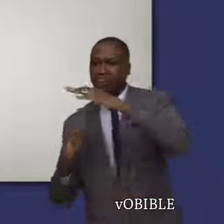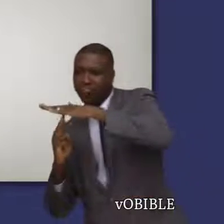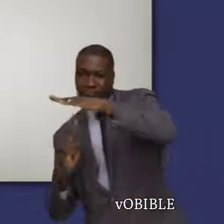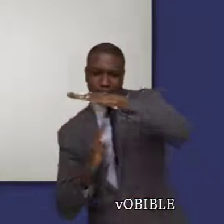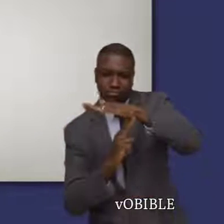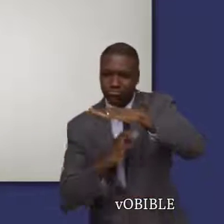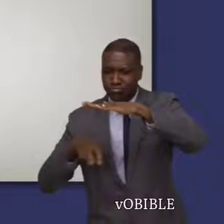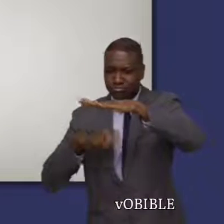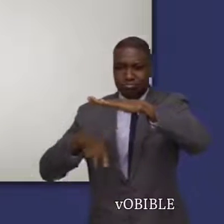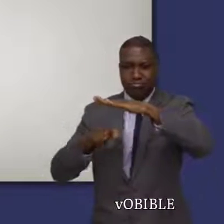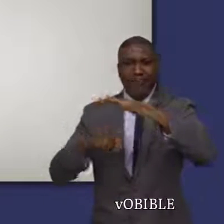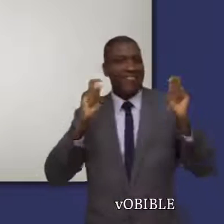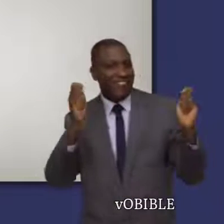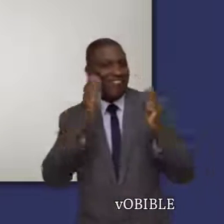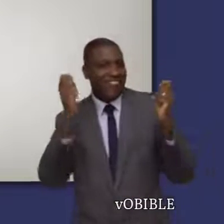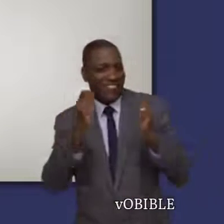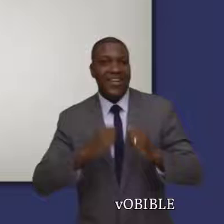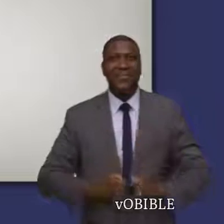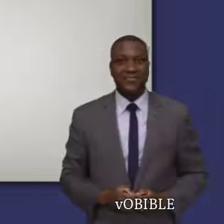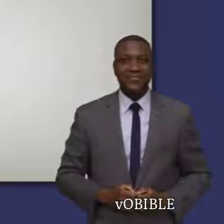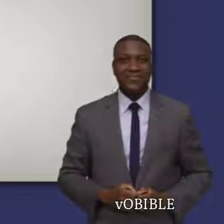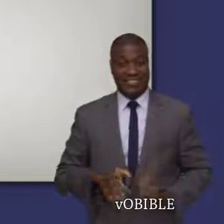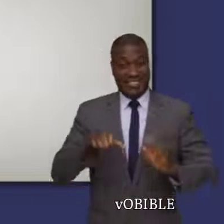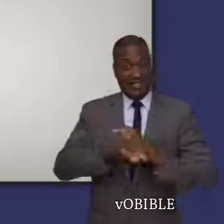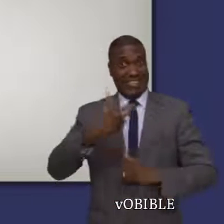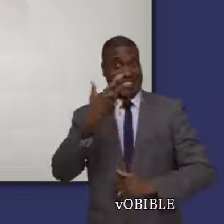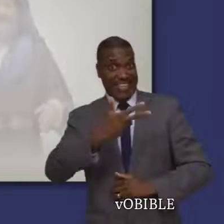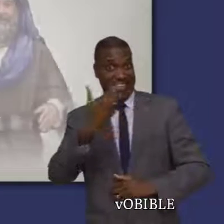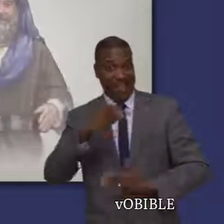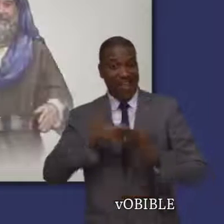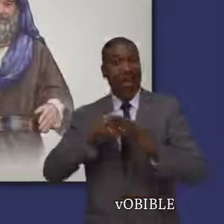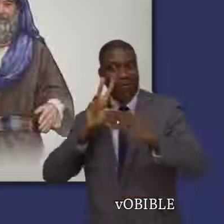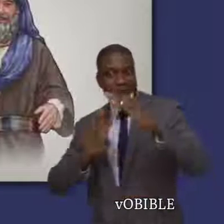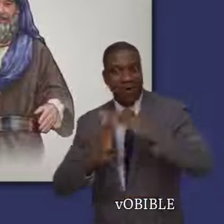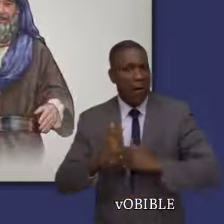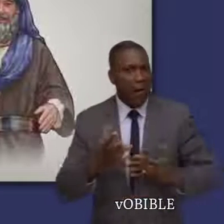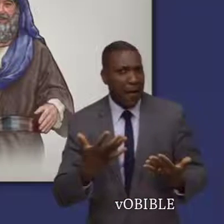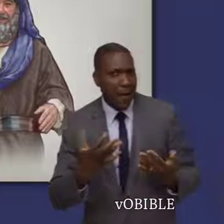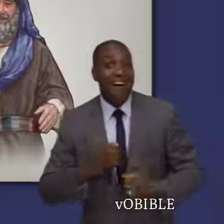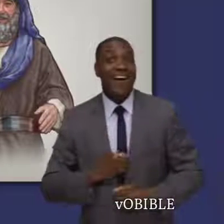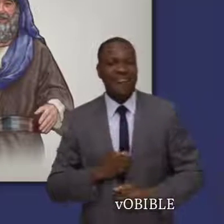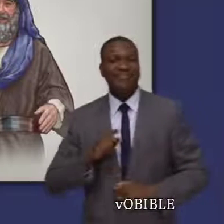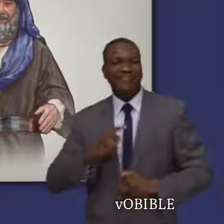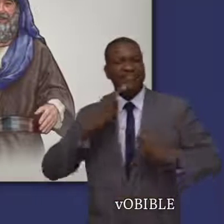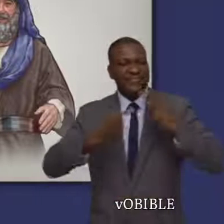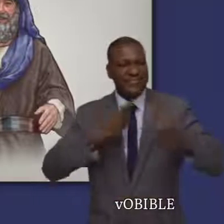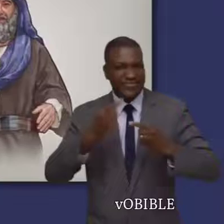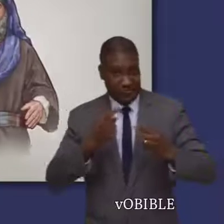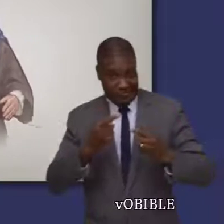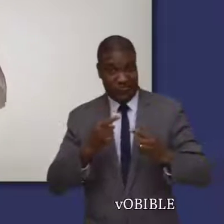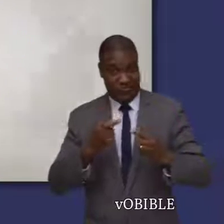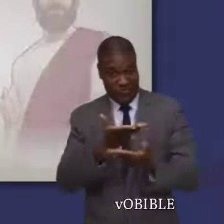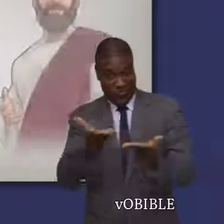Chapter 18 contains a prophecy about a future great prophet. Moses says, "Jehovah your God